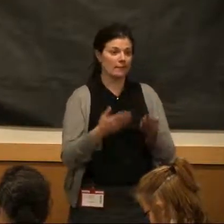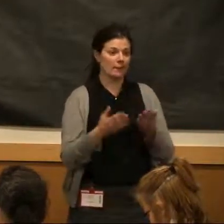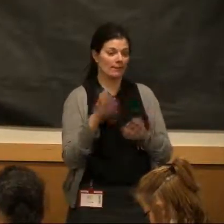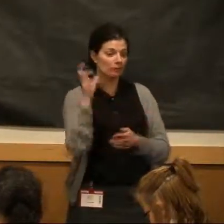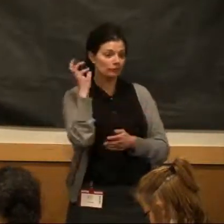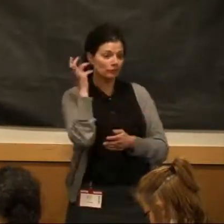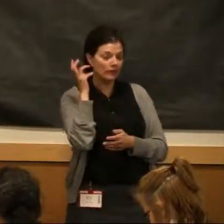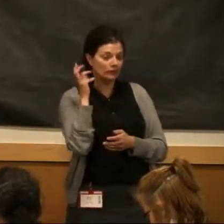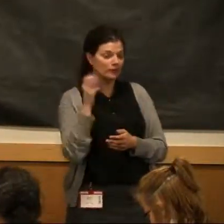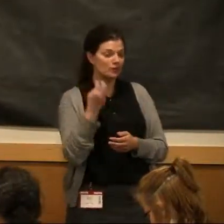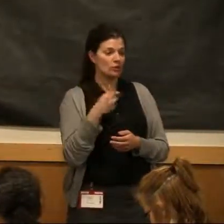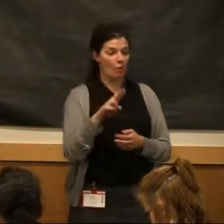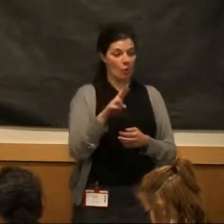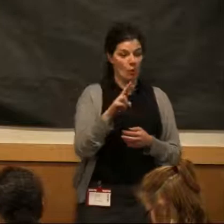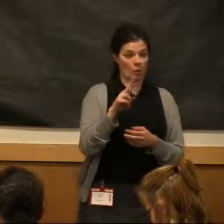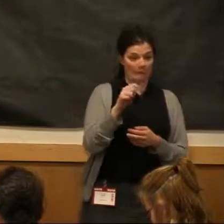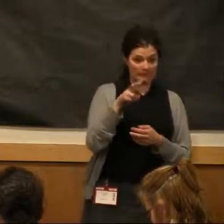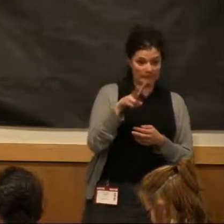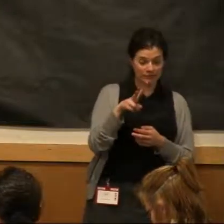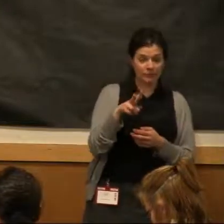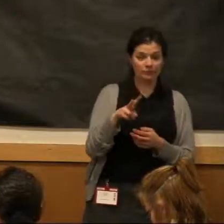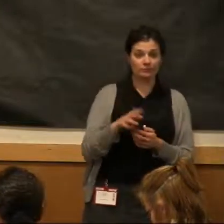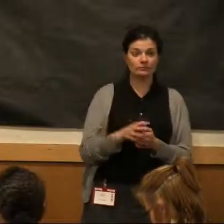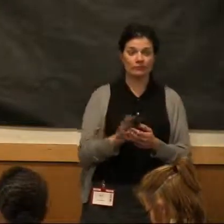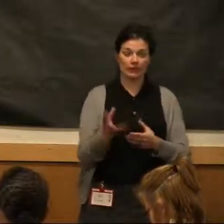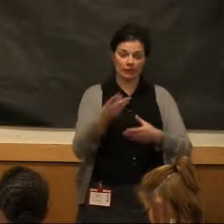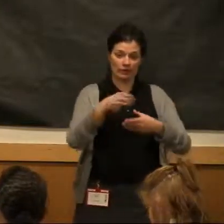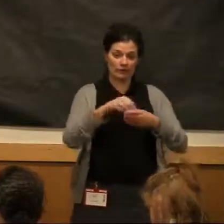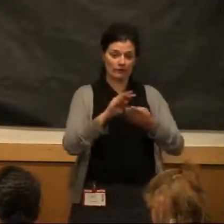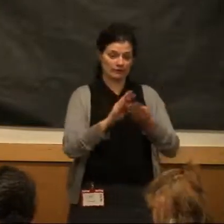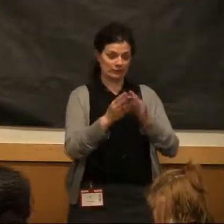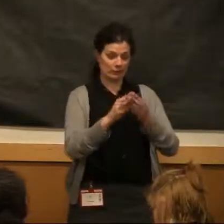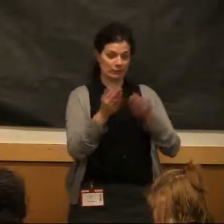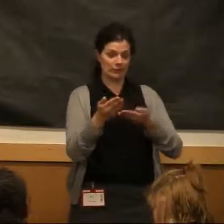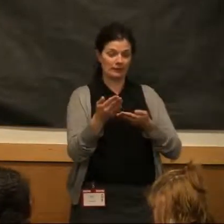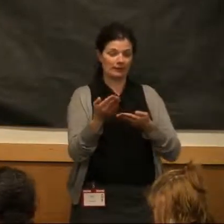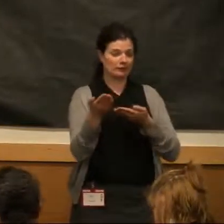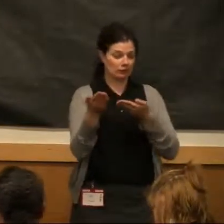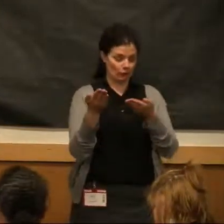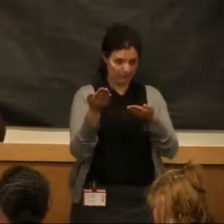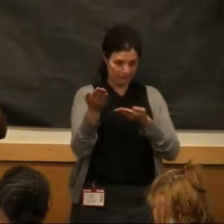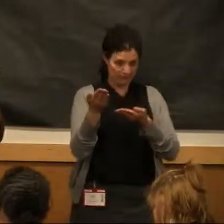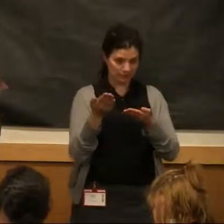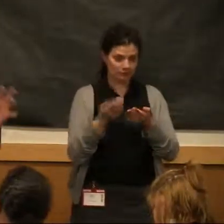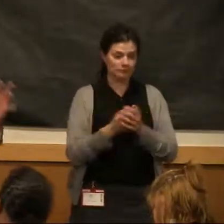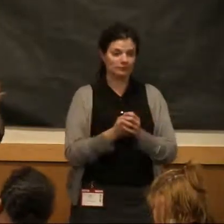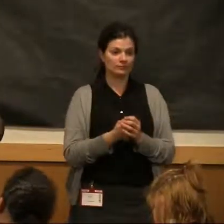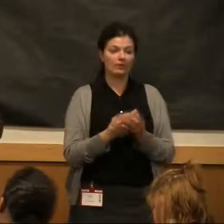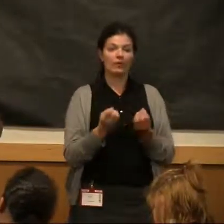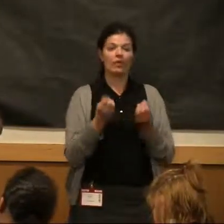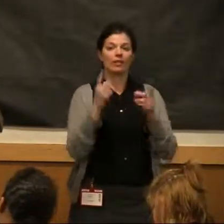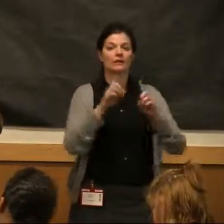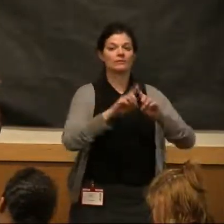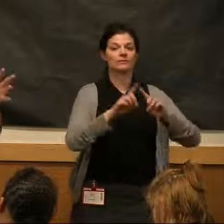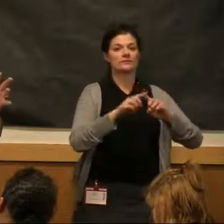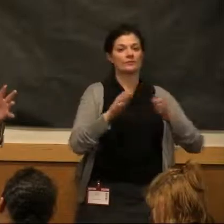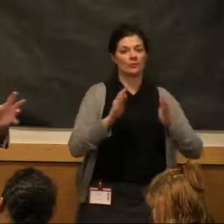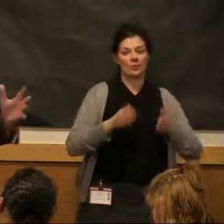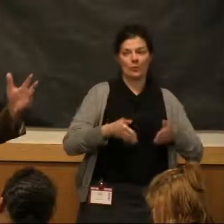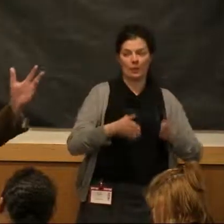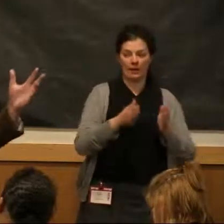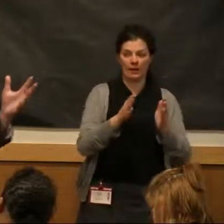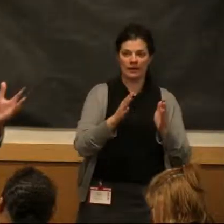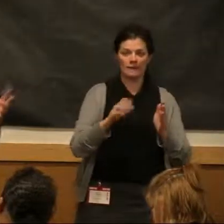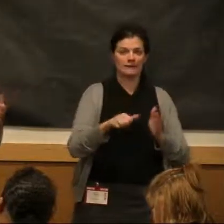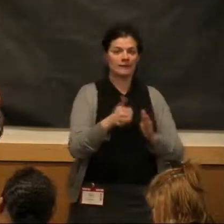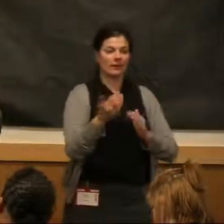television station, or getting involved in community service and community engagement. So there are lots of different ways beyond